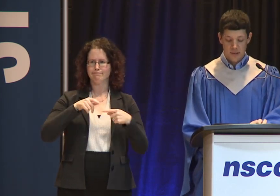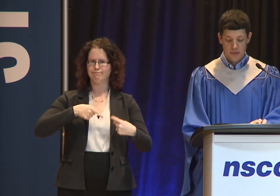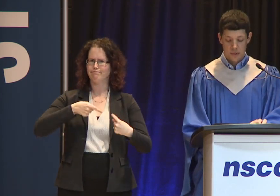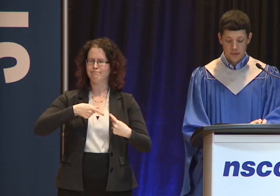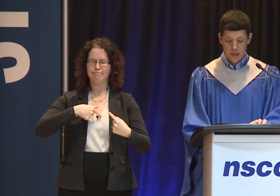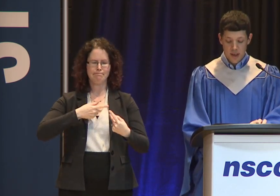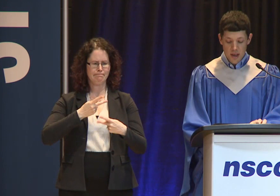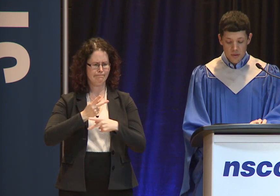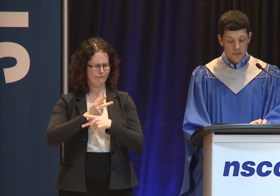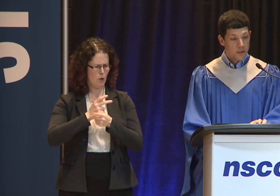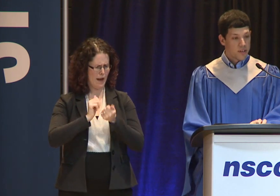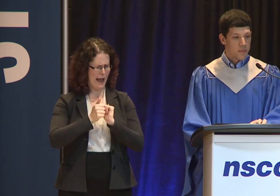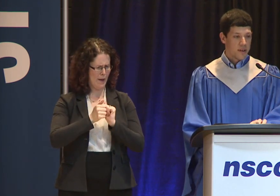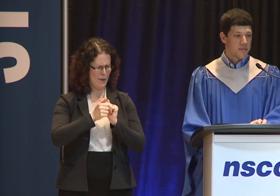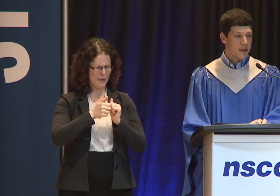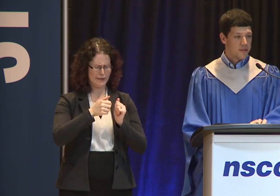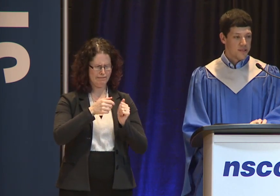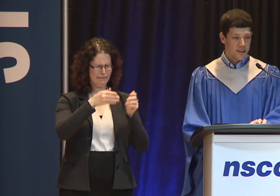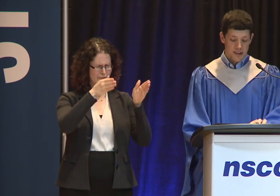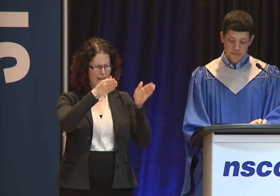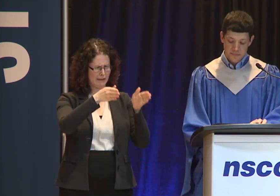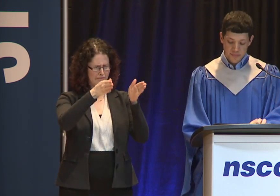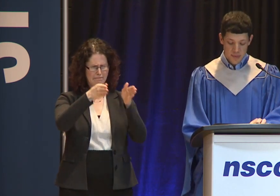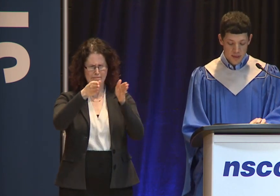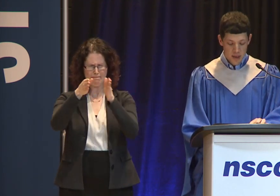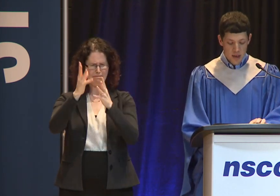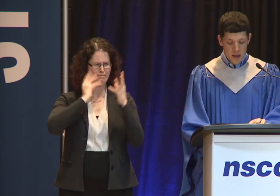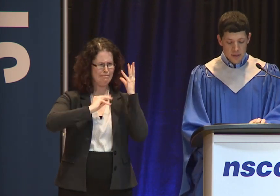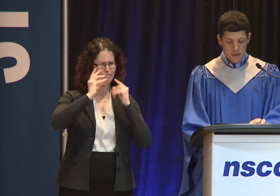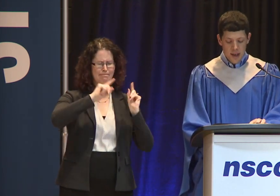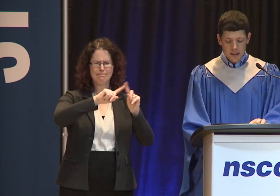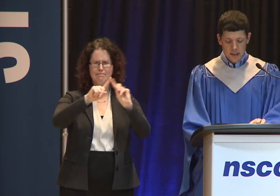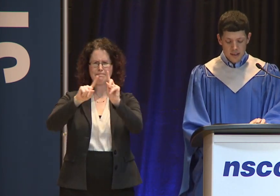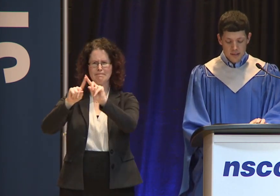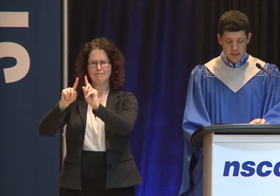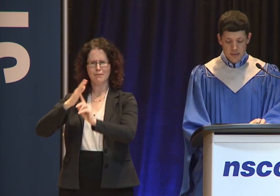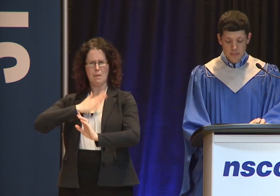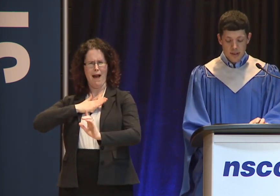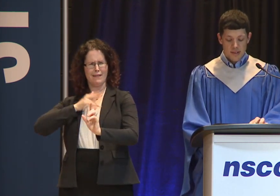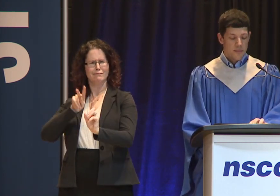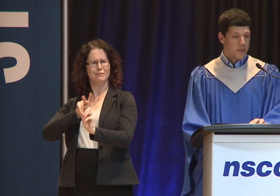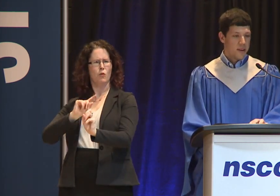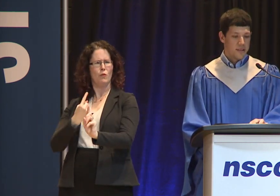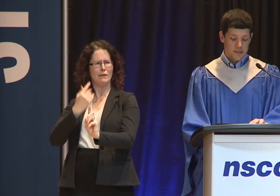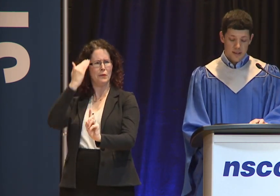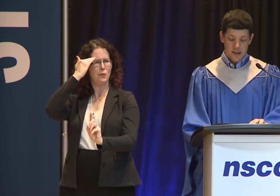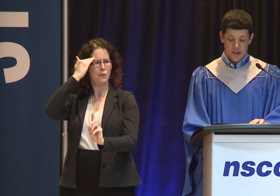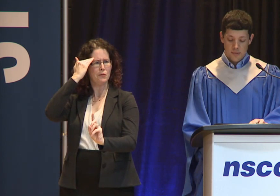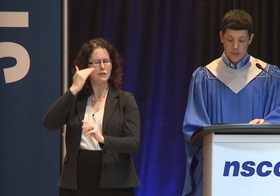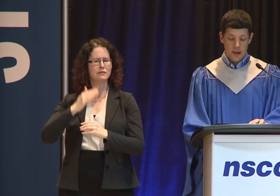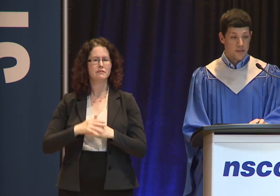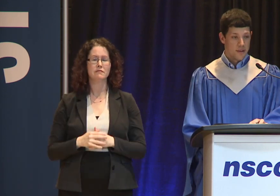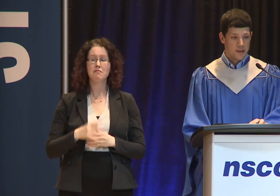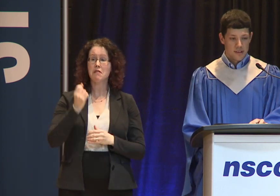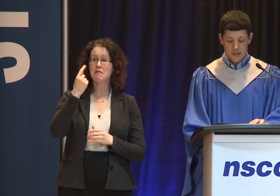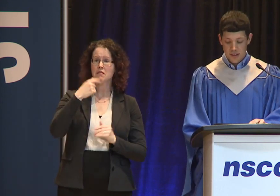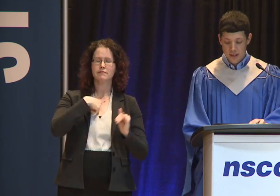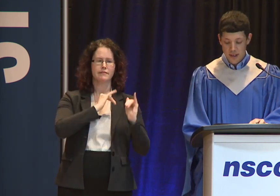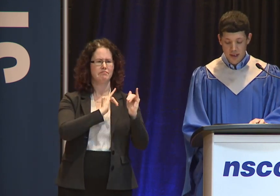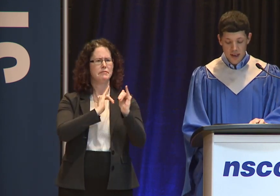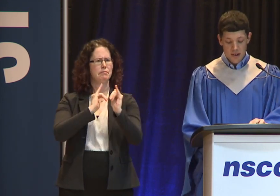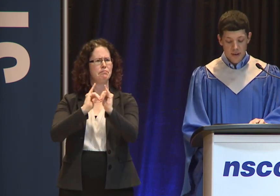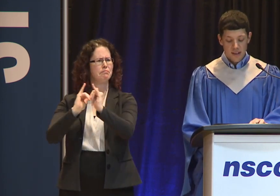unique individuals when I've only experienced my own journey? The reality is, many similarities lie within our